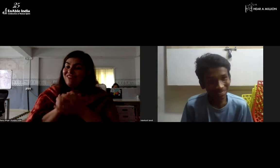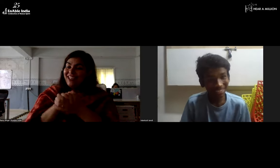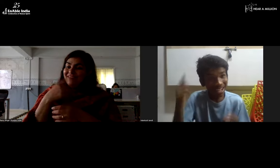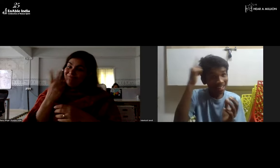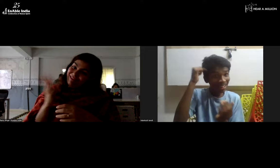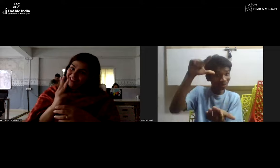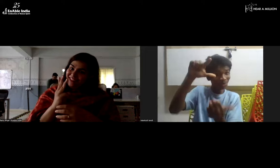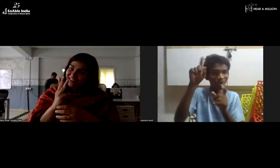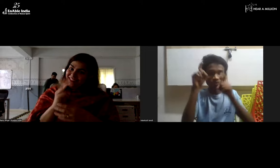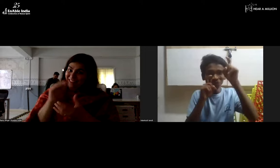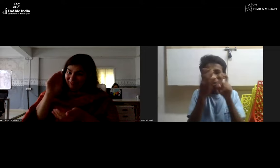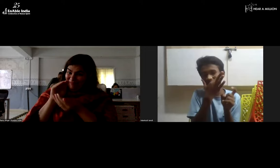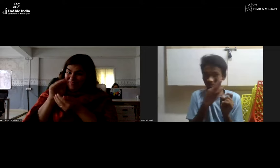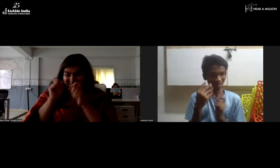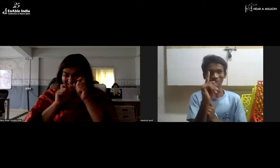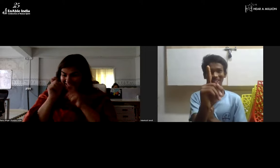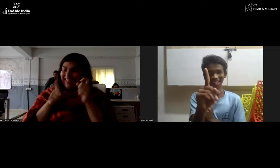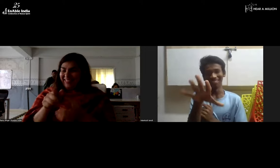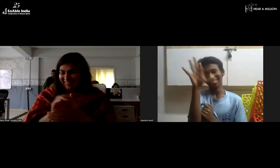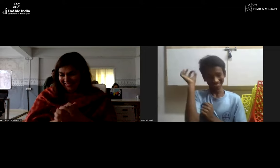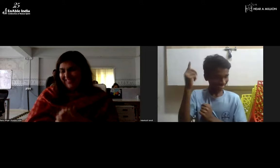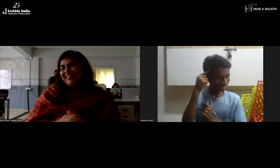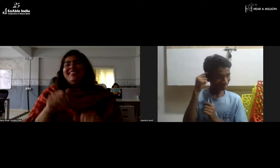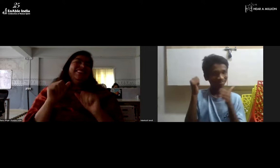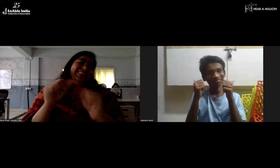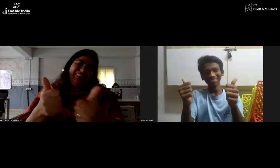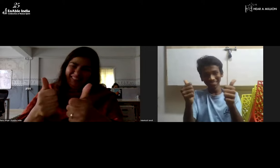Yeah, it's better. Okay, let me repeat the question again.